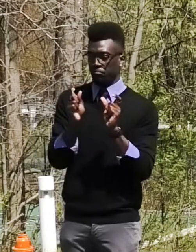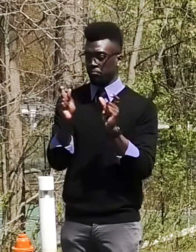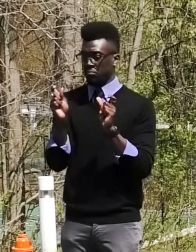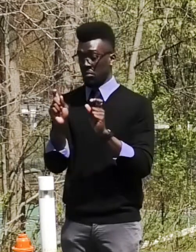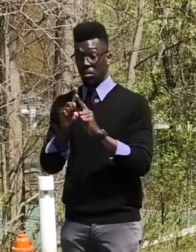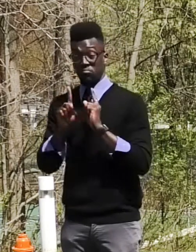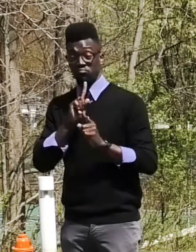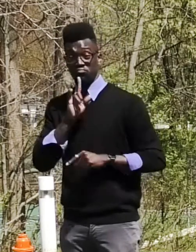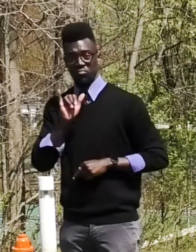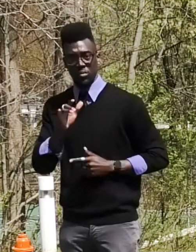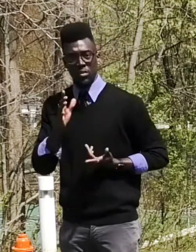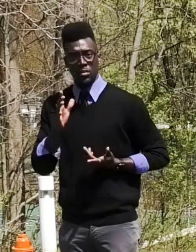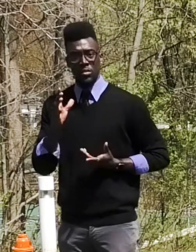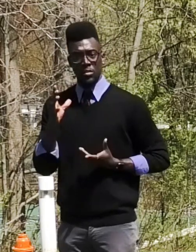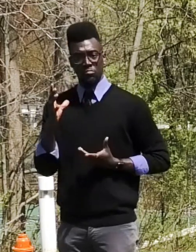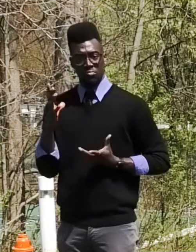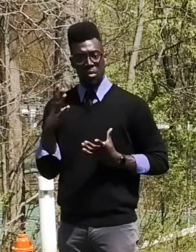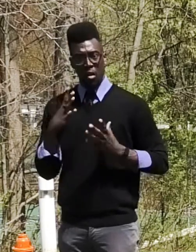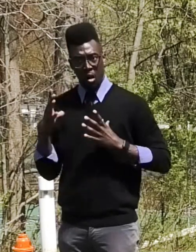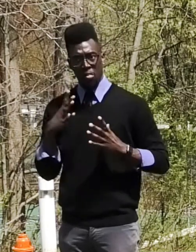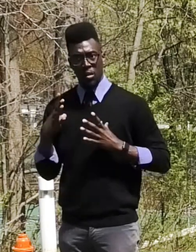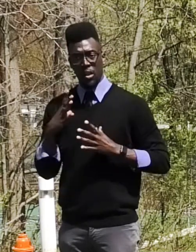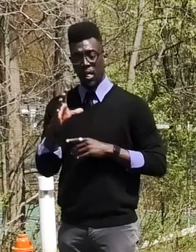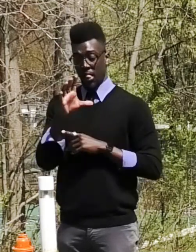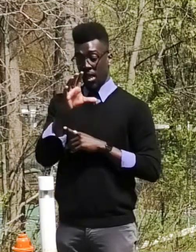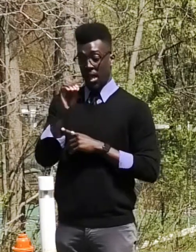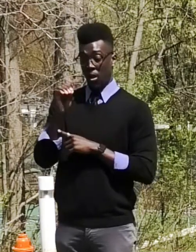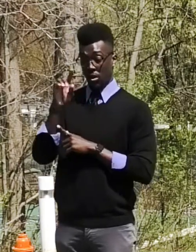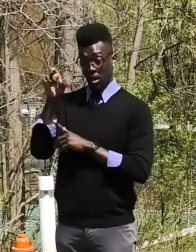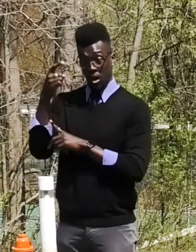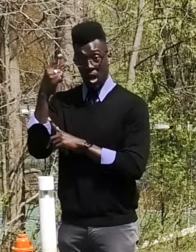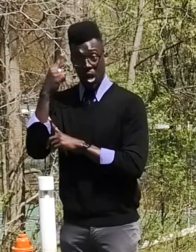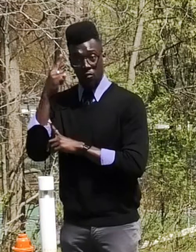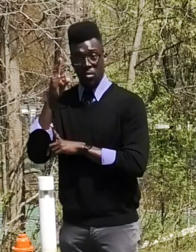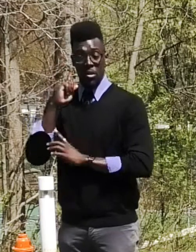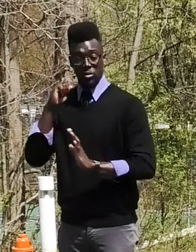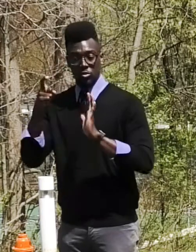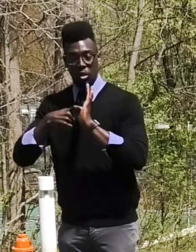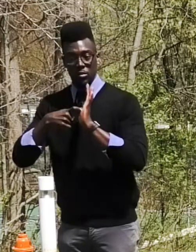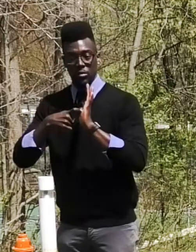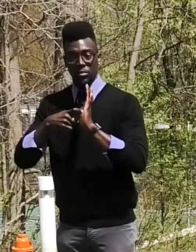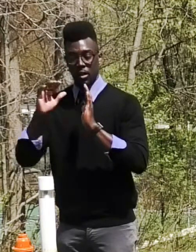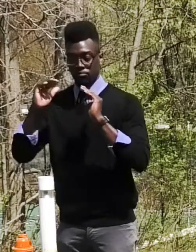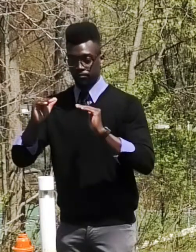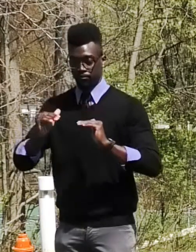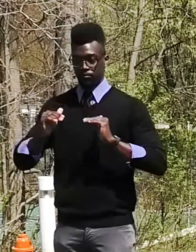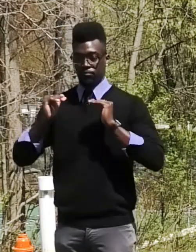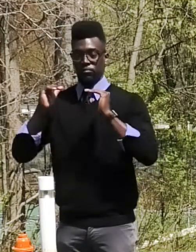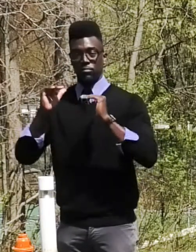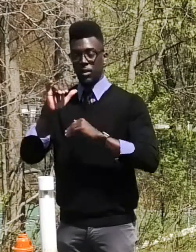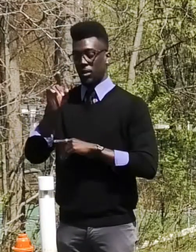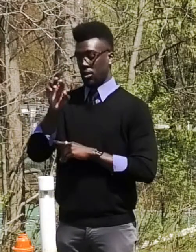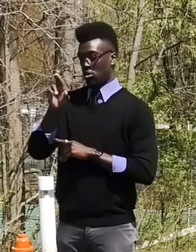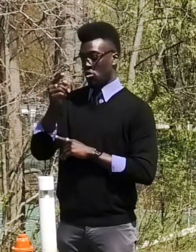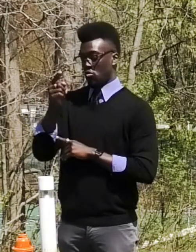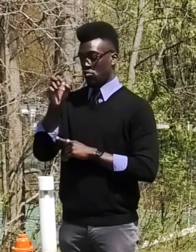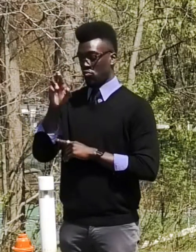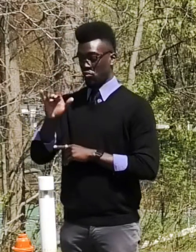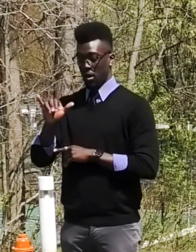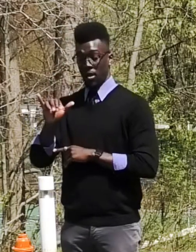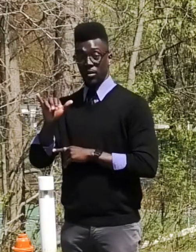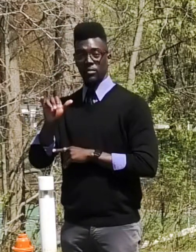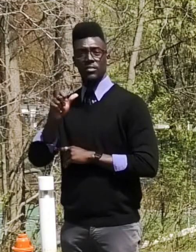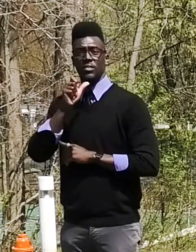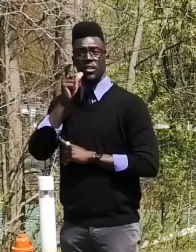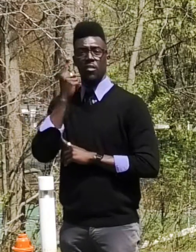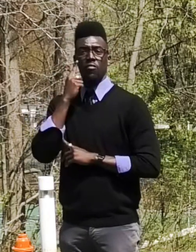but frankly a holiday that the county government acknowledges, elevates it, as Dr. Gray said, not just for